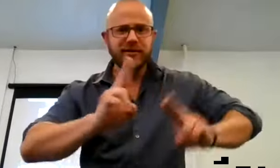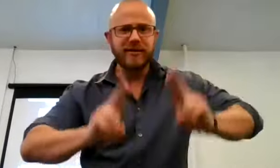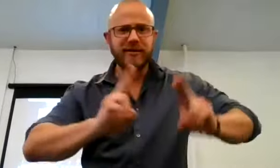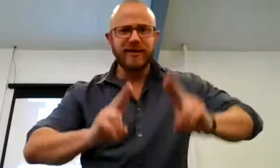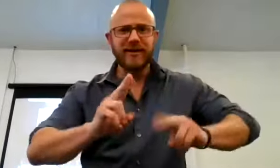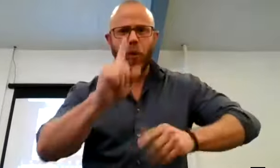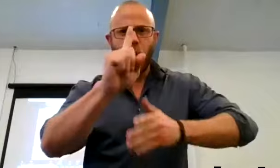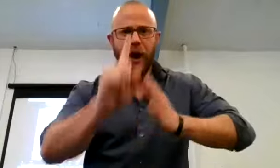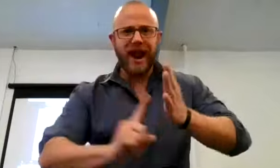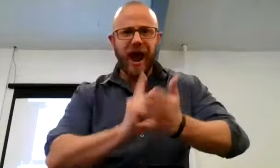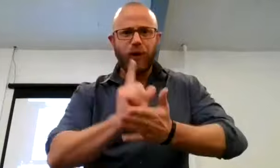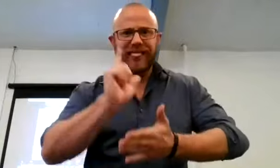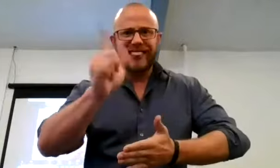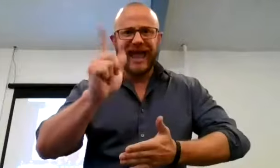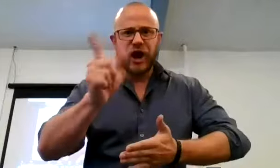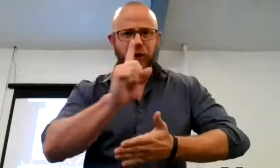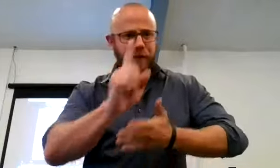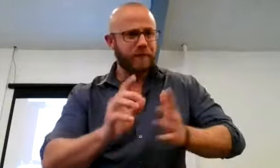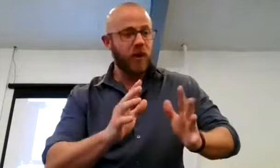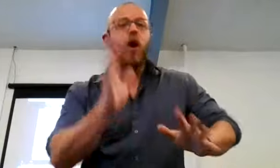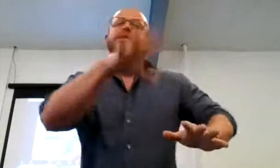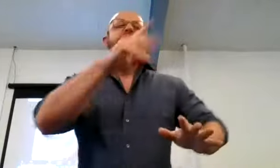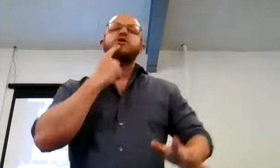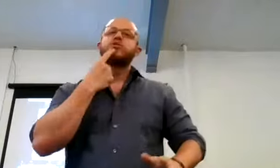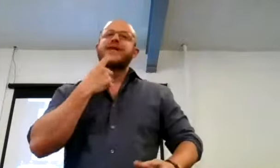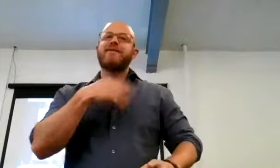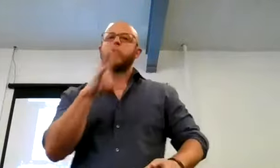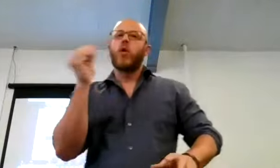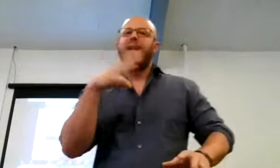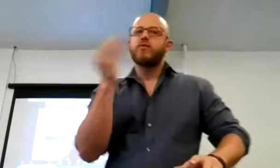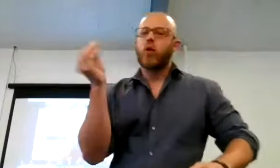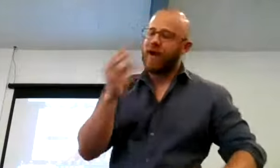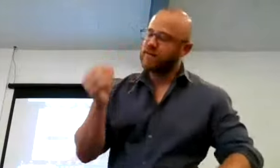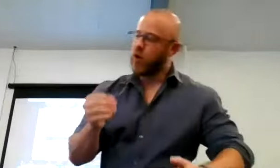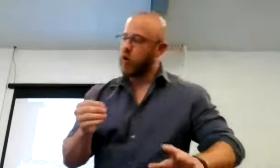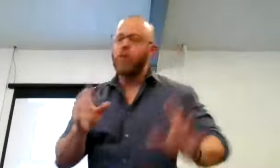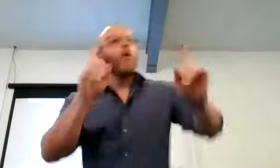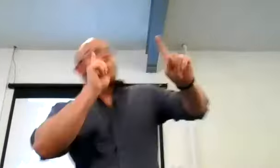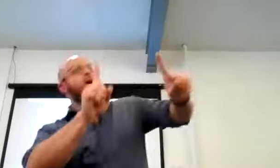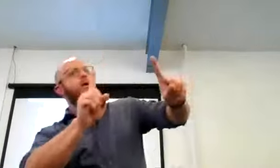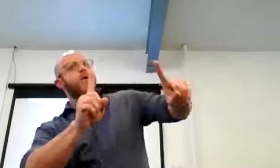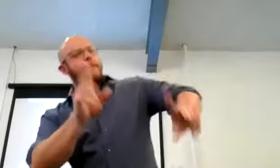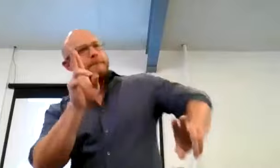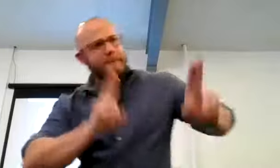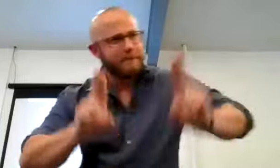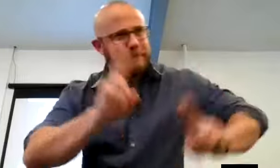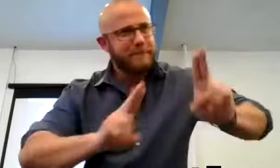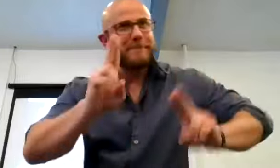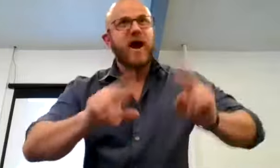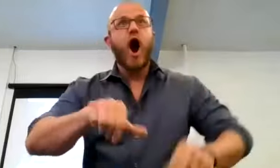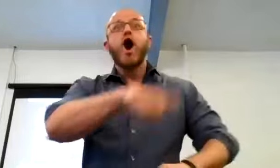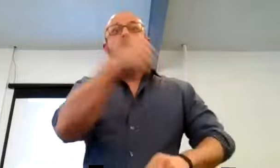will kind of just literally hang out for an entire hour or so later. We're like, okay, wait, I gotta go, but wait, here's